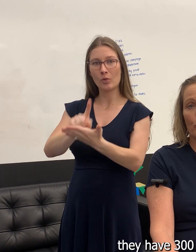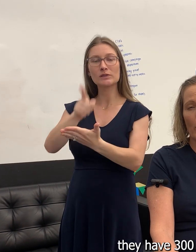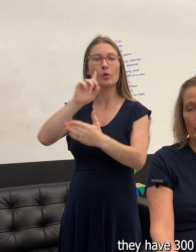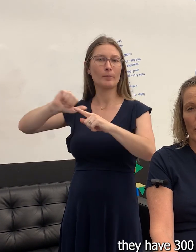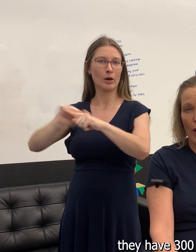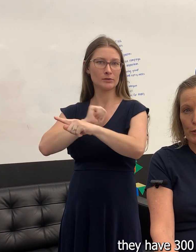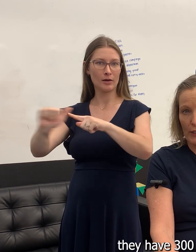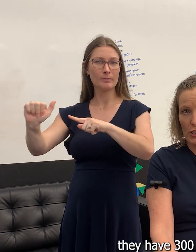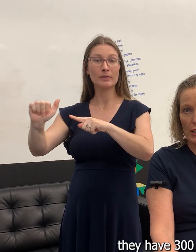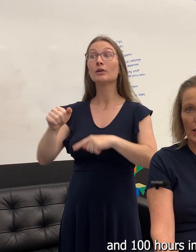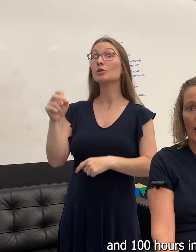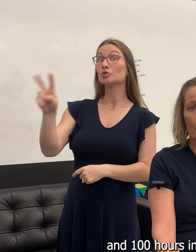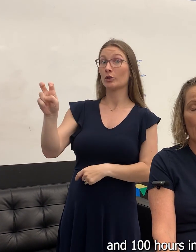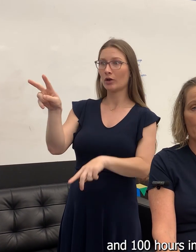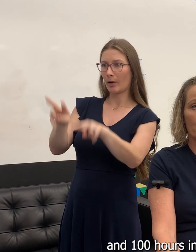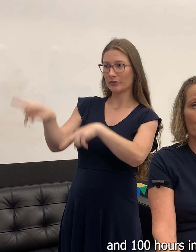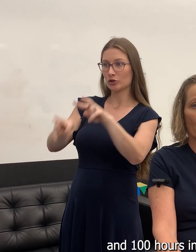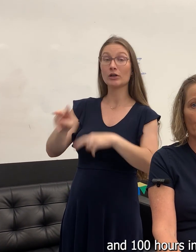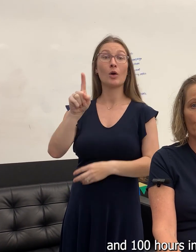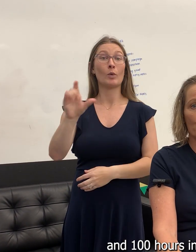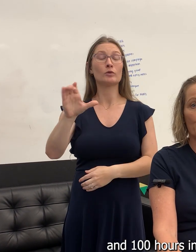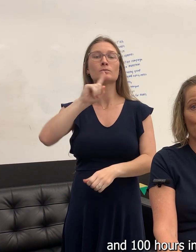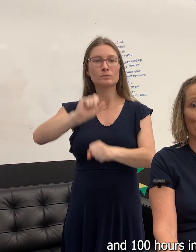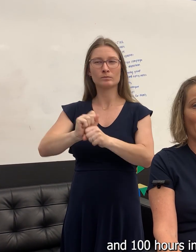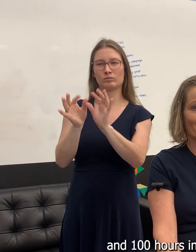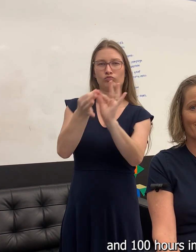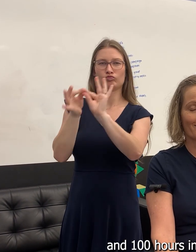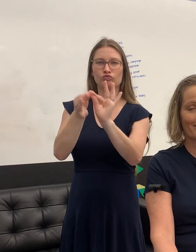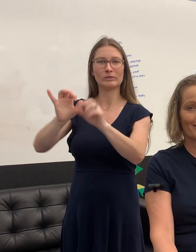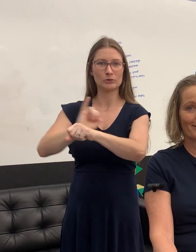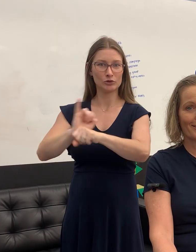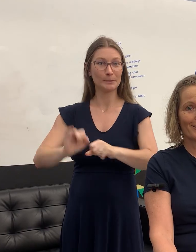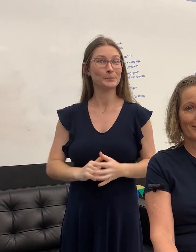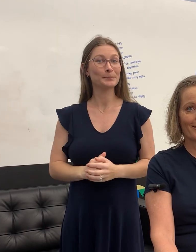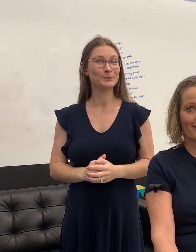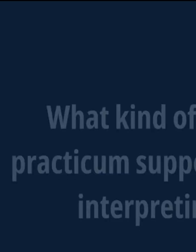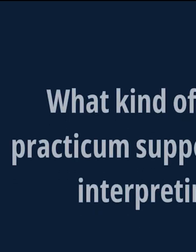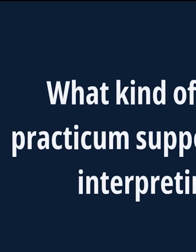experience, 200 of observation, and 100 hours in their final internship interpreting.